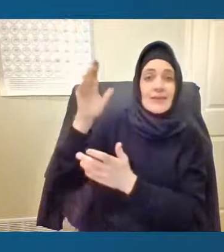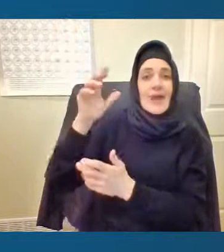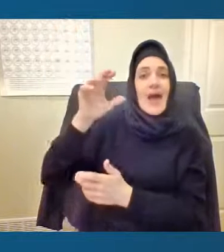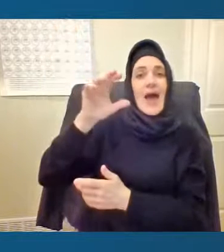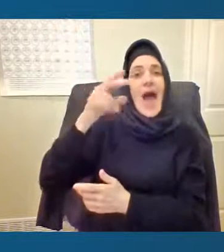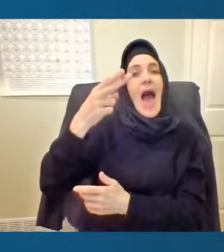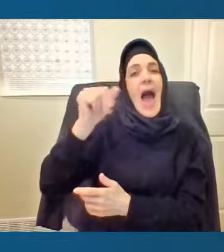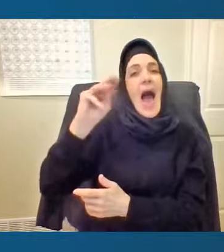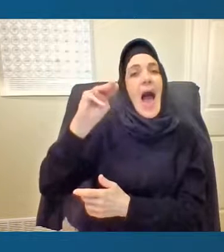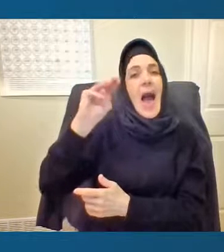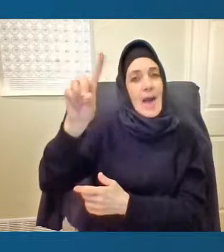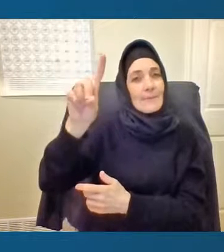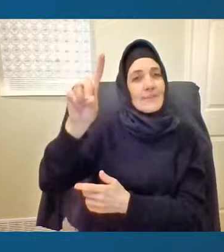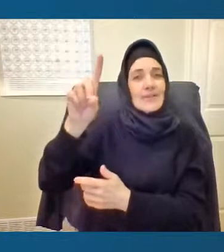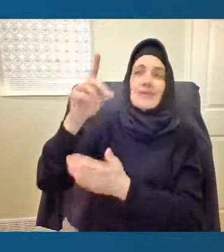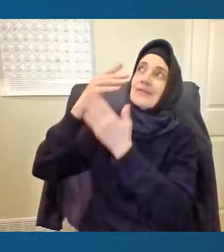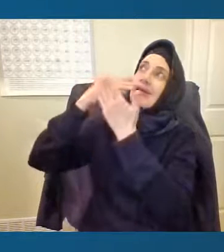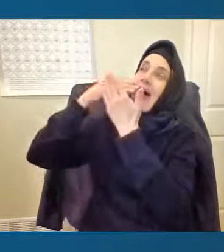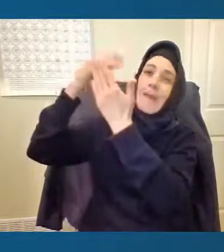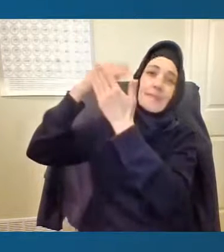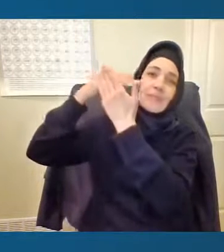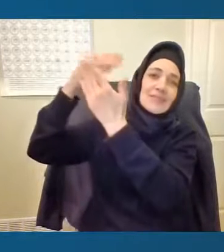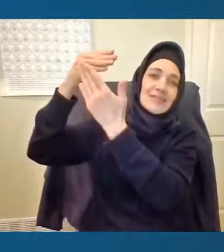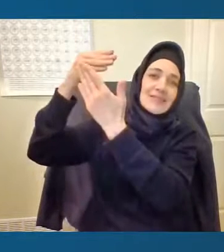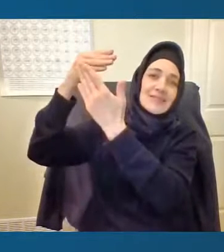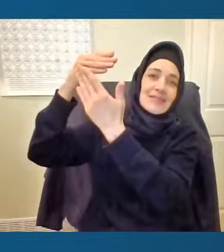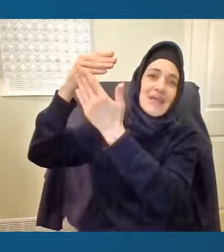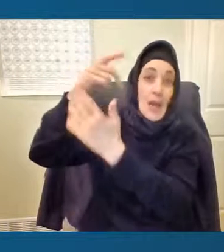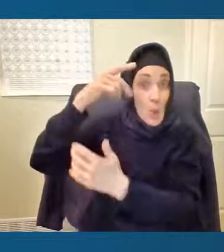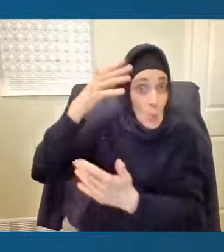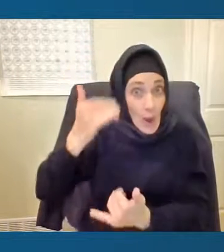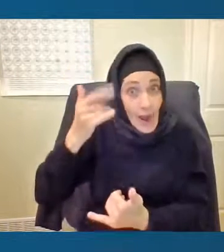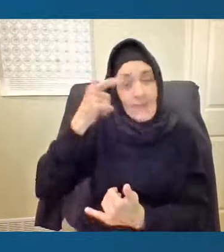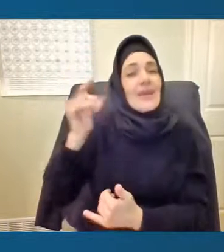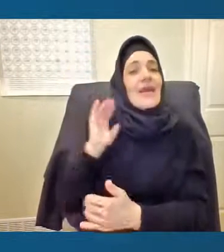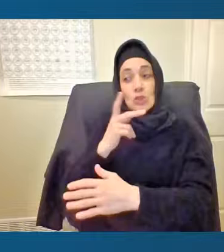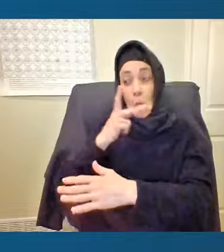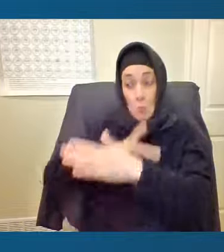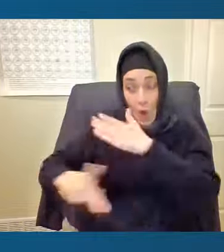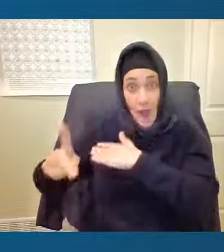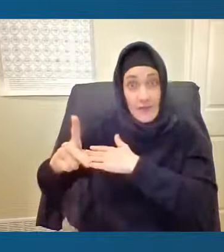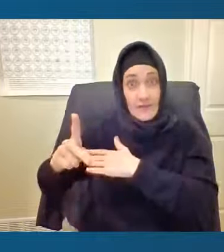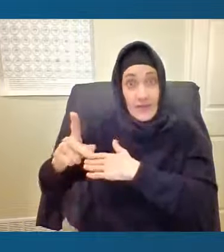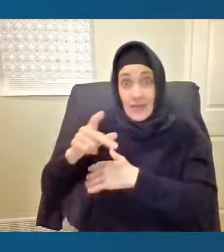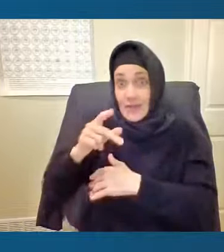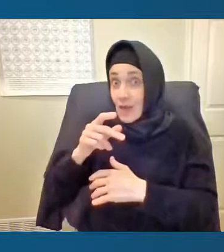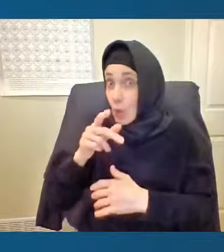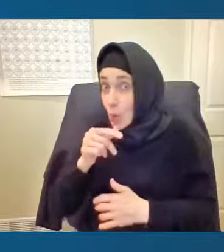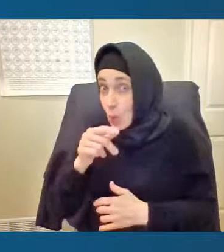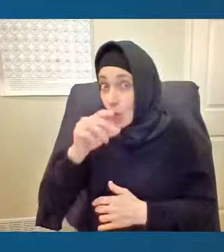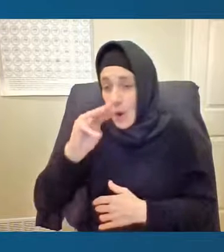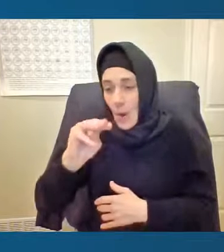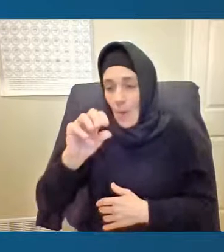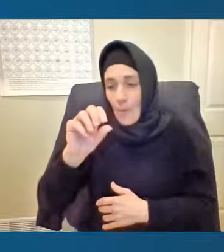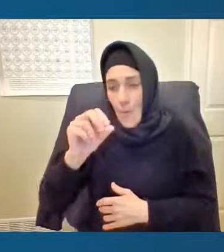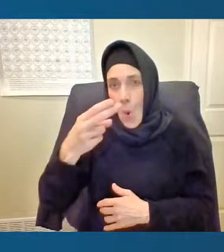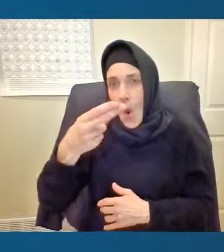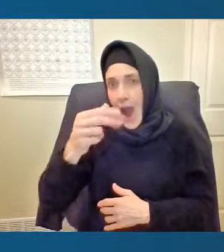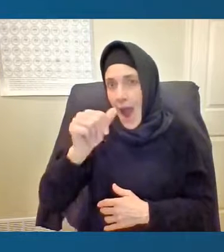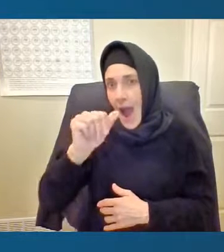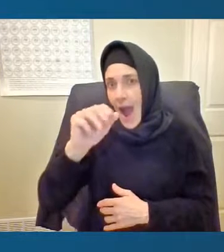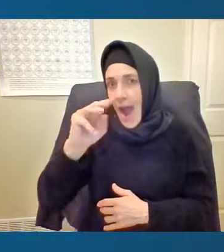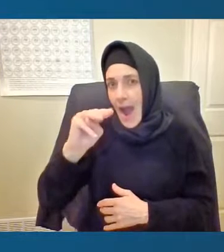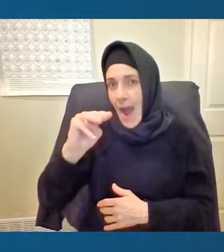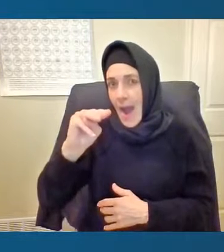Muhammad. Right? Hamd is in his name. Hamd means praises in his name.